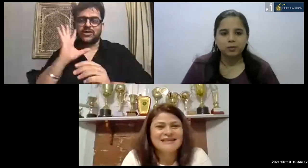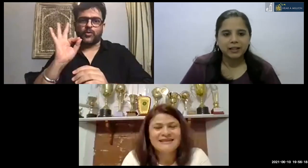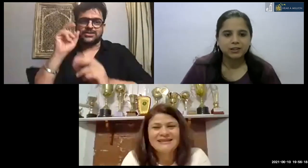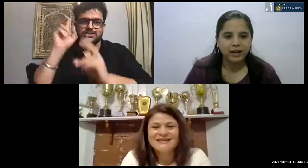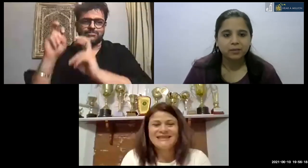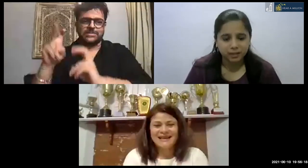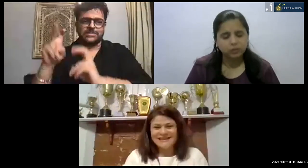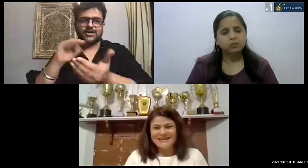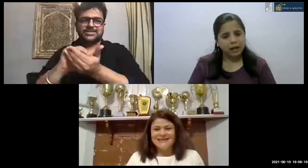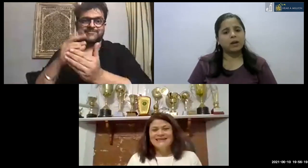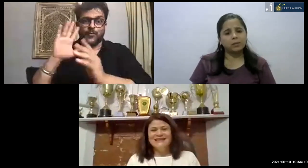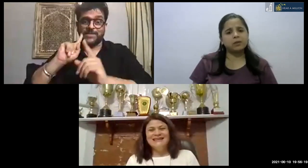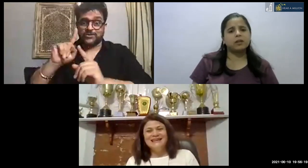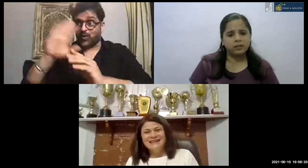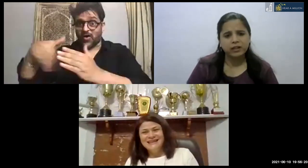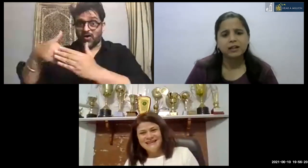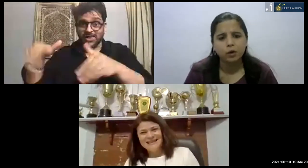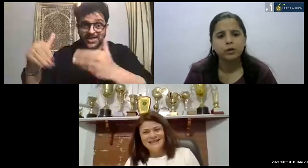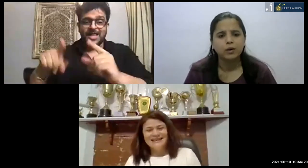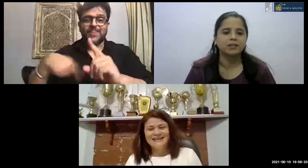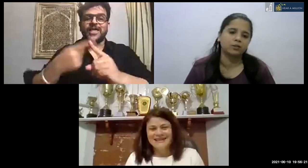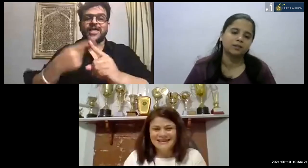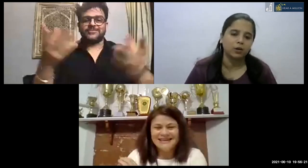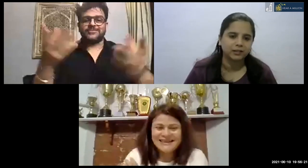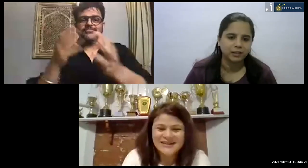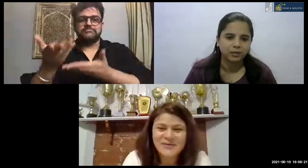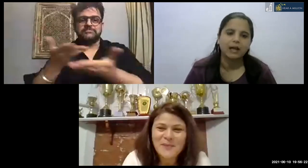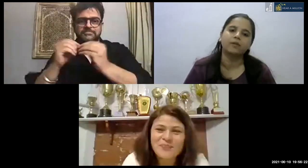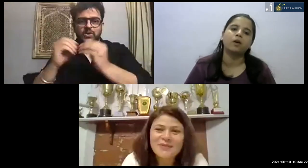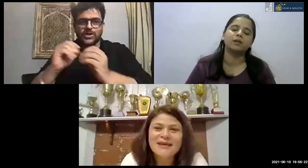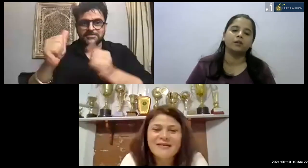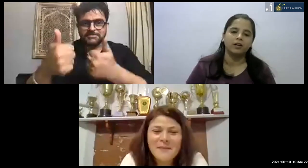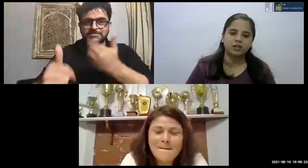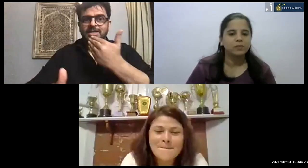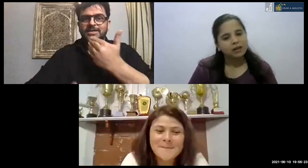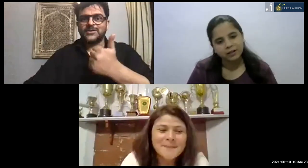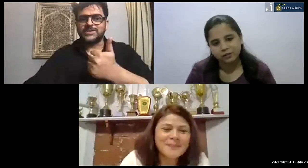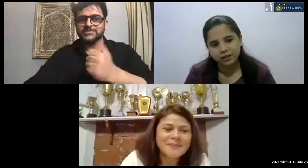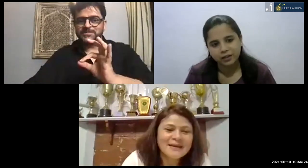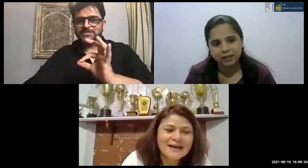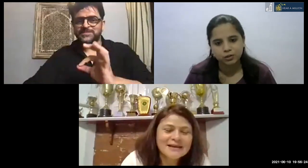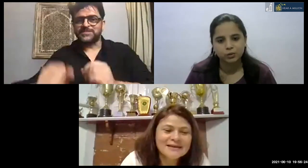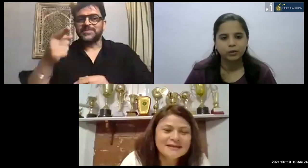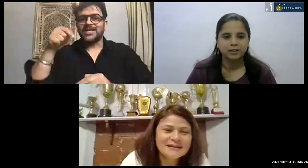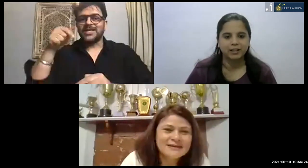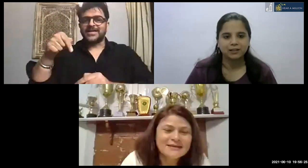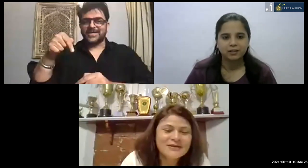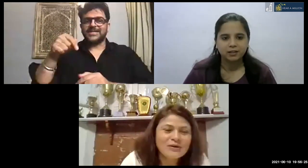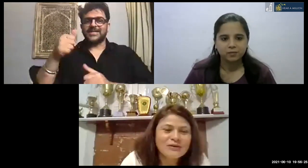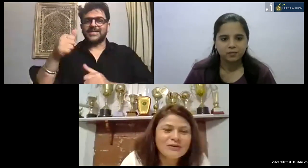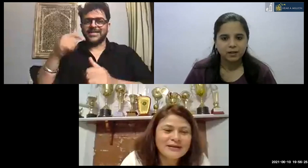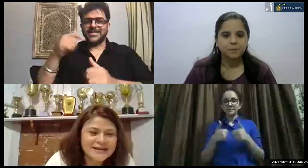No problem, that's fine. But I mean, we definitely want to ask you this, all the things. But after all the introduction, we'll definitely ask you in